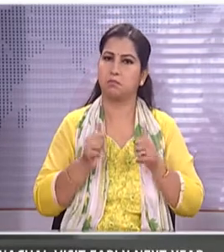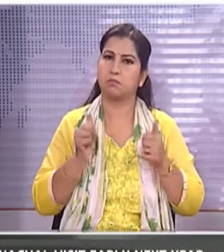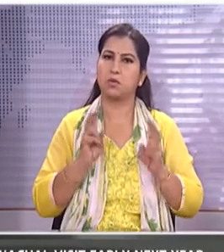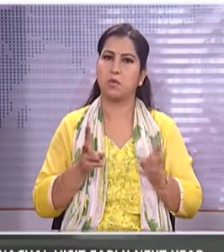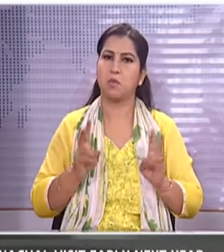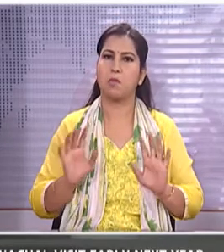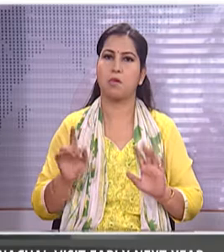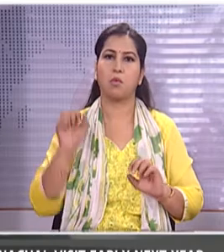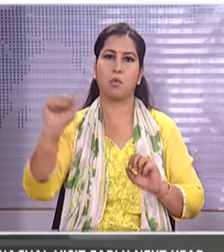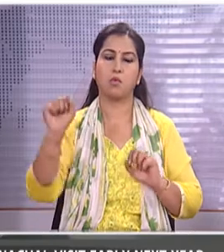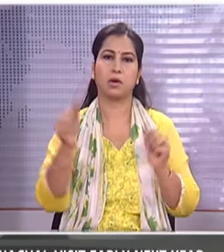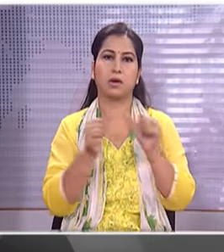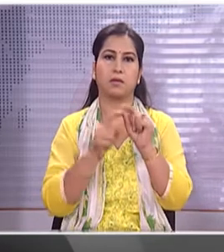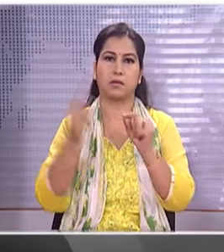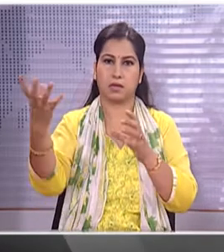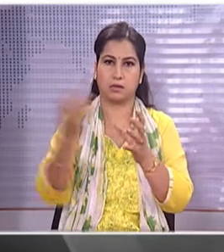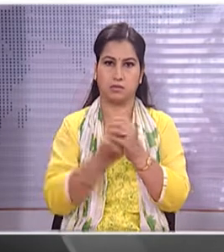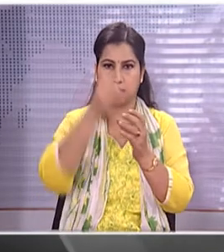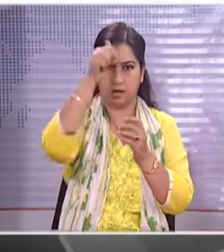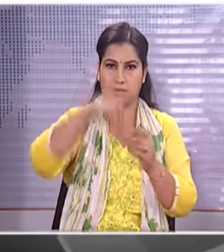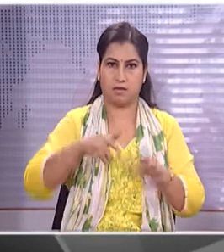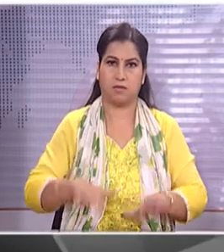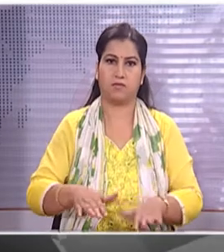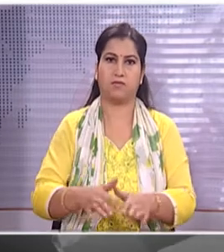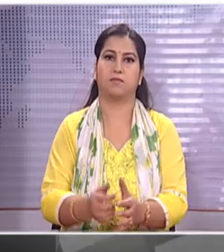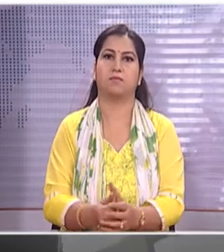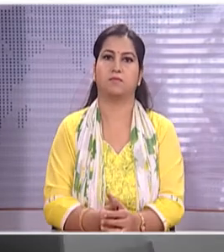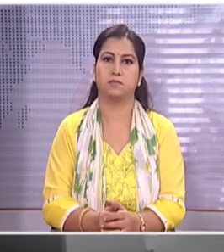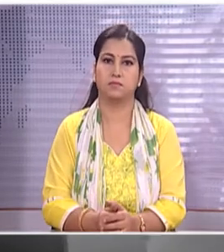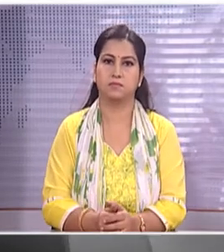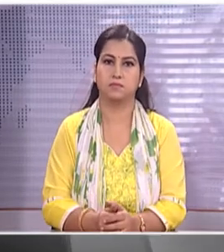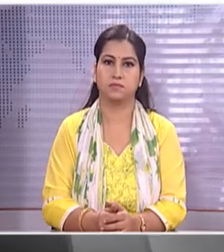as Arunachal is an integral part of India.